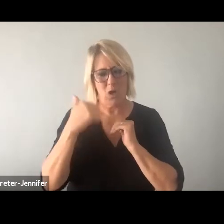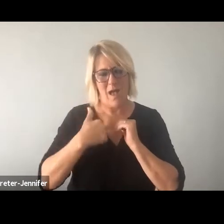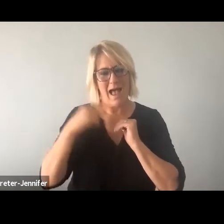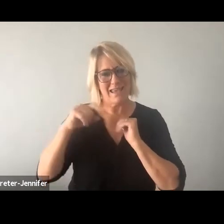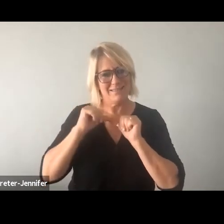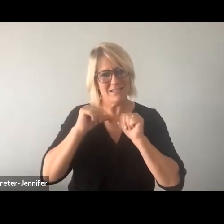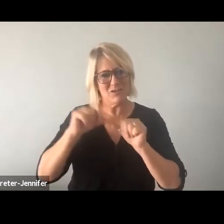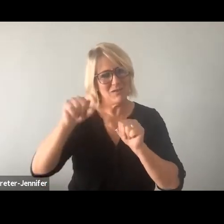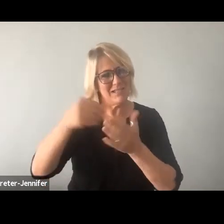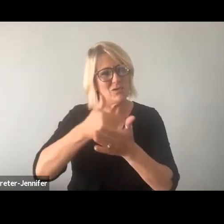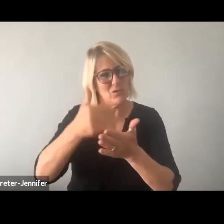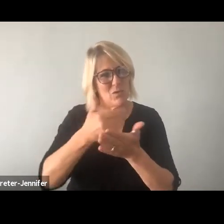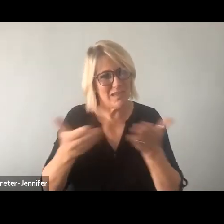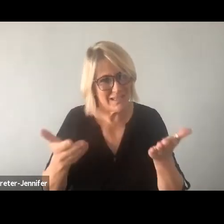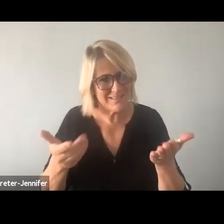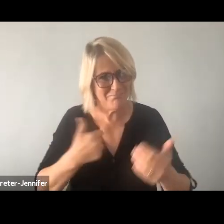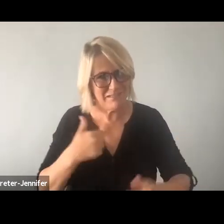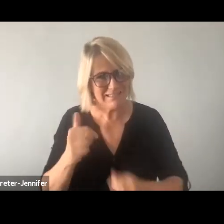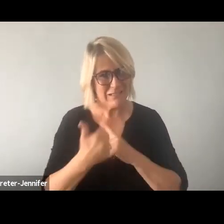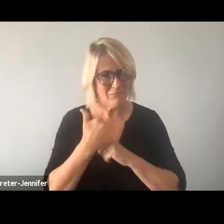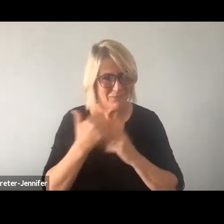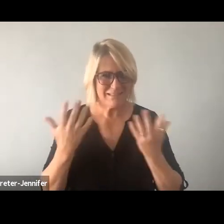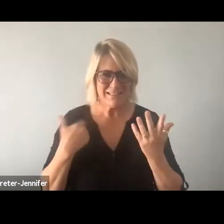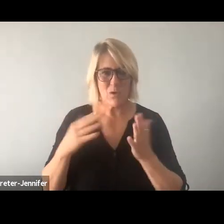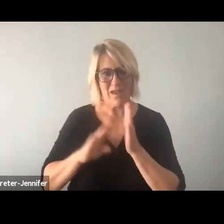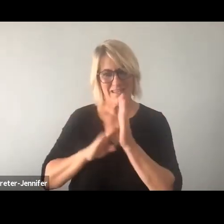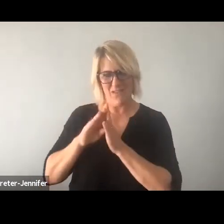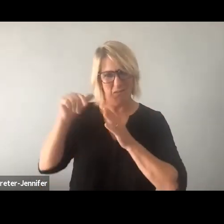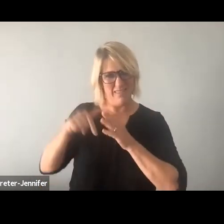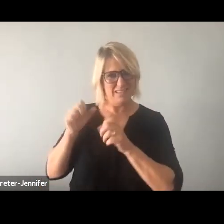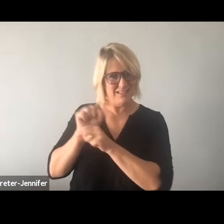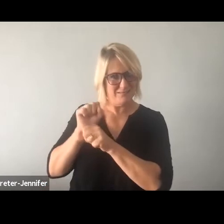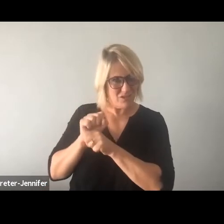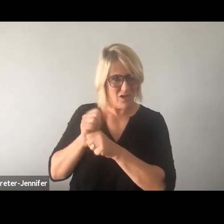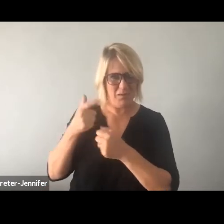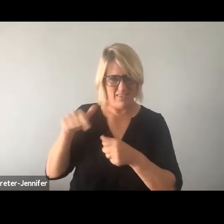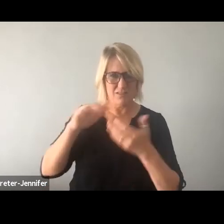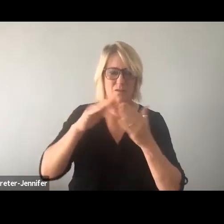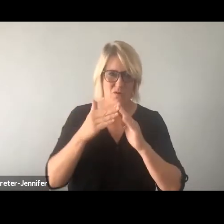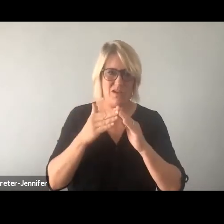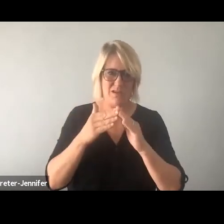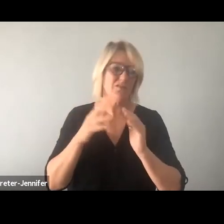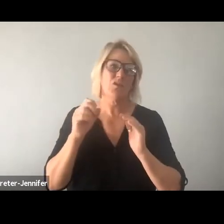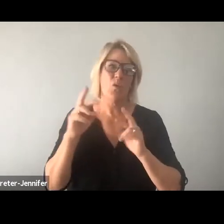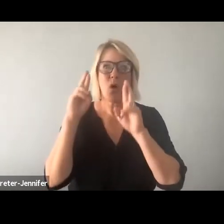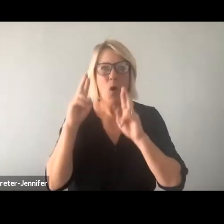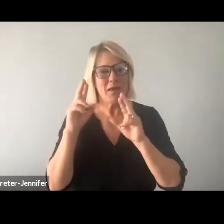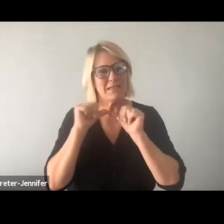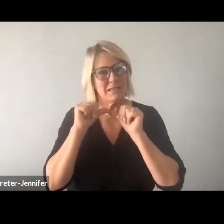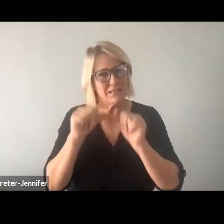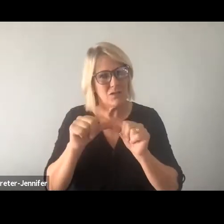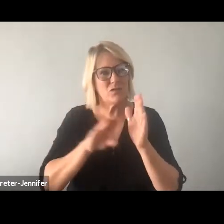things as I continue to develop within this profession and this community. So that's what we're hoping to continue.